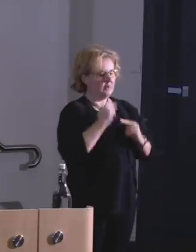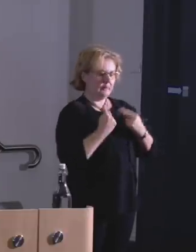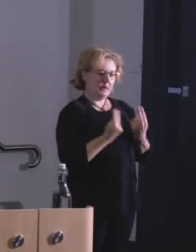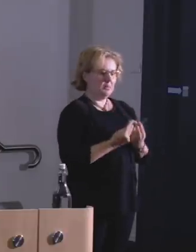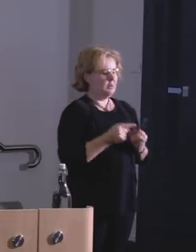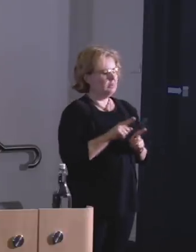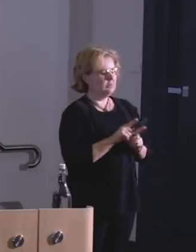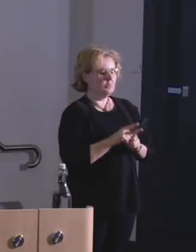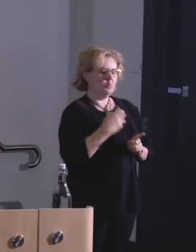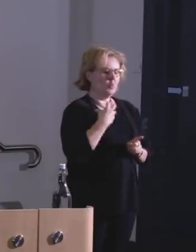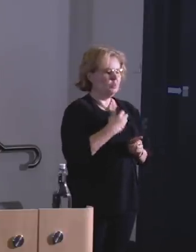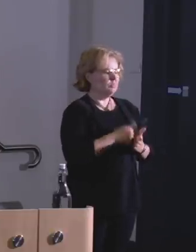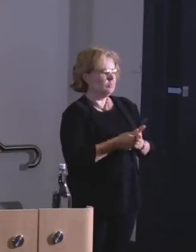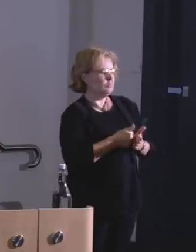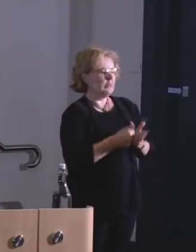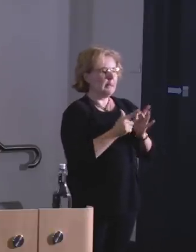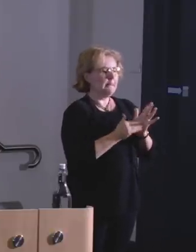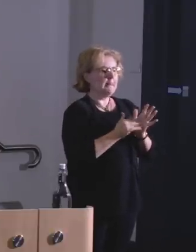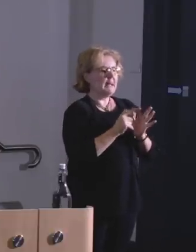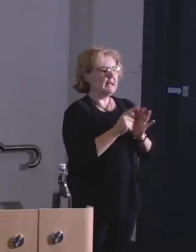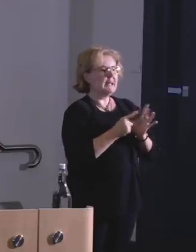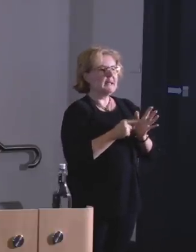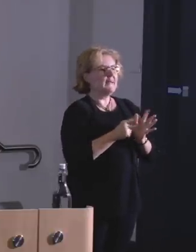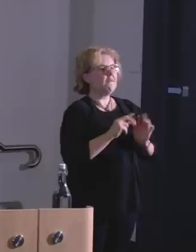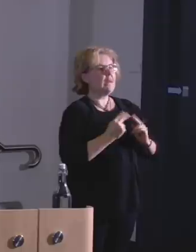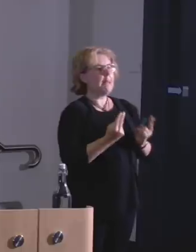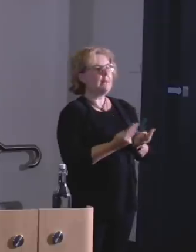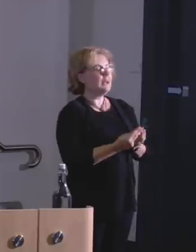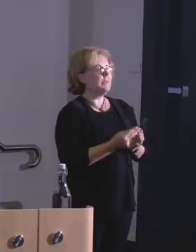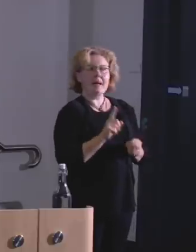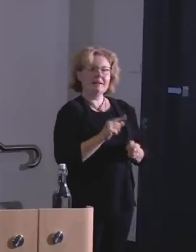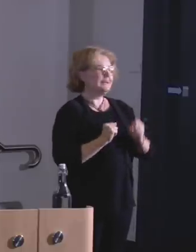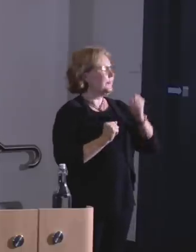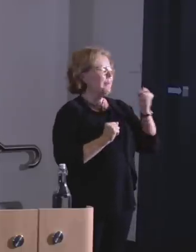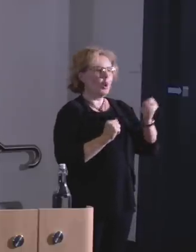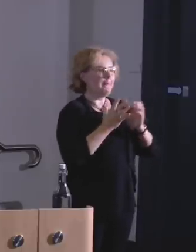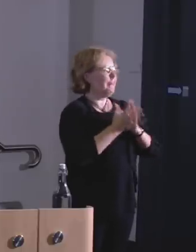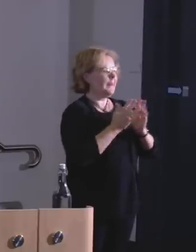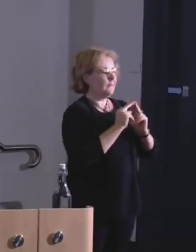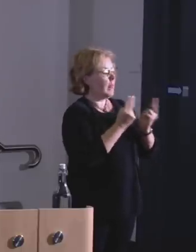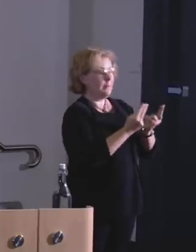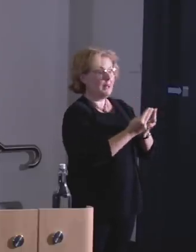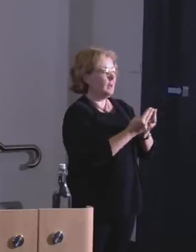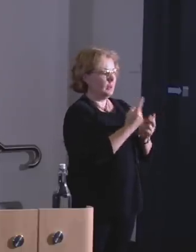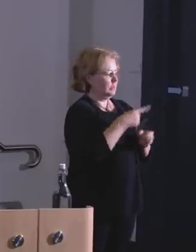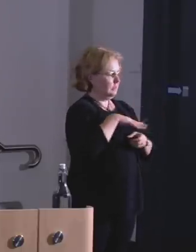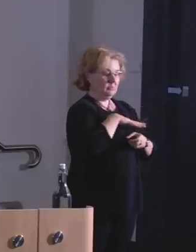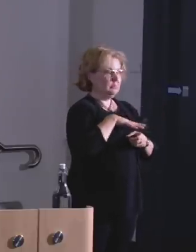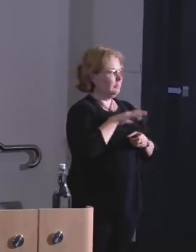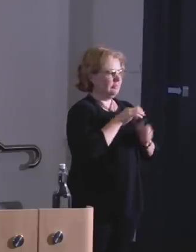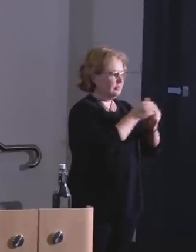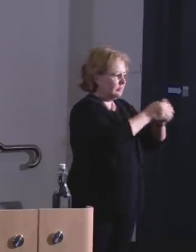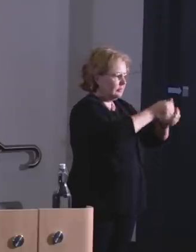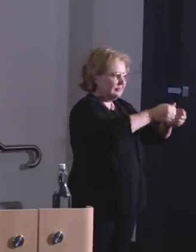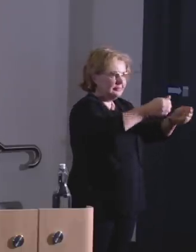sense of the word, but for us in Samoa, the word family means extended, and I mean